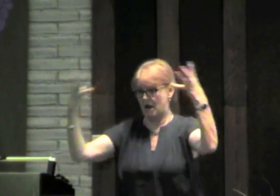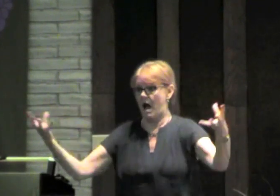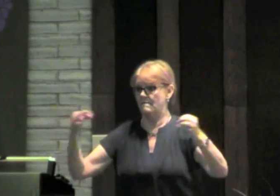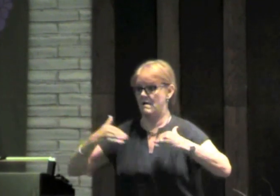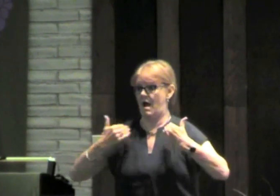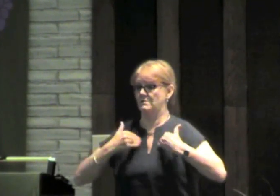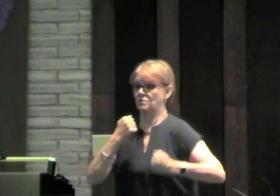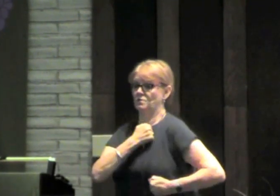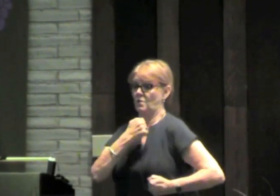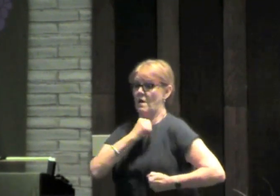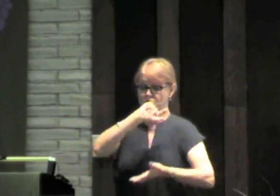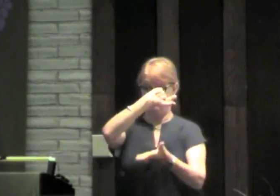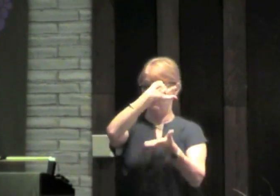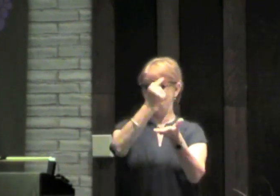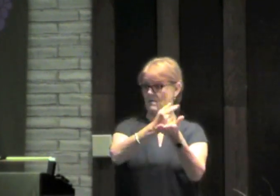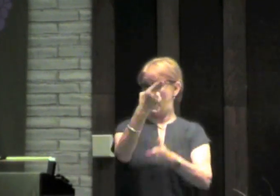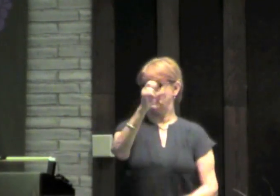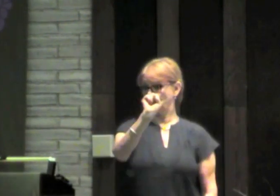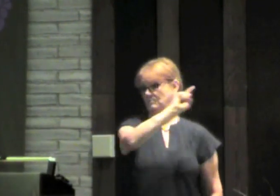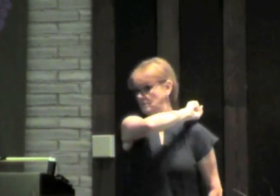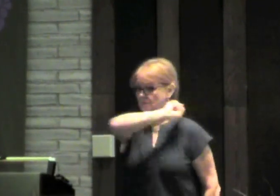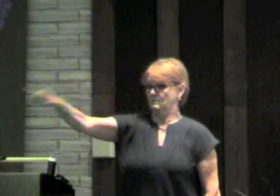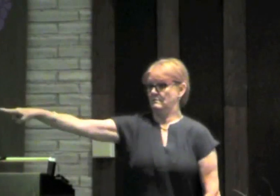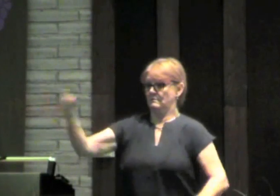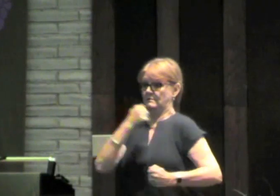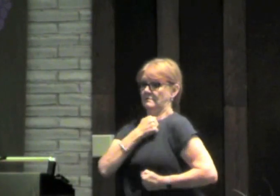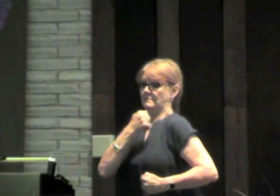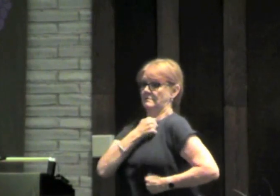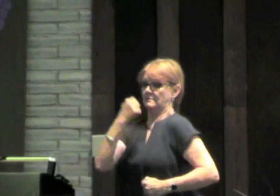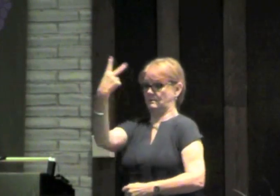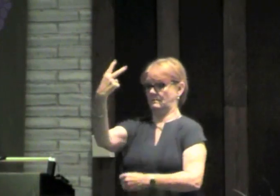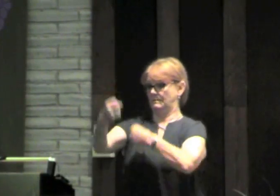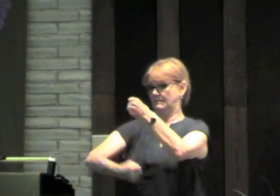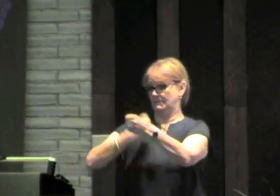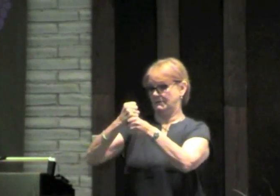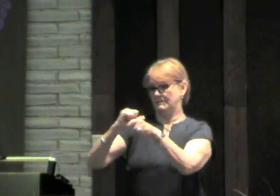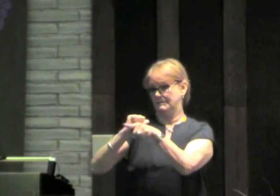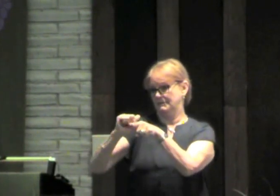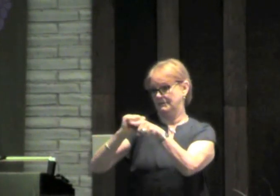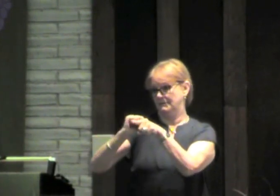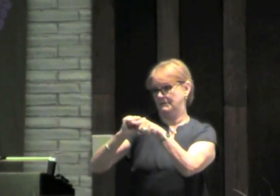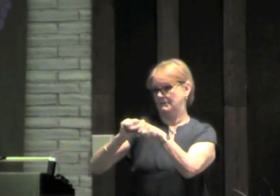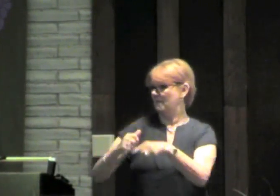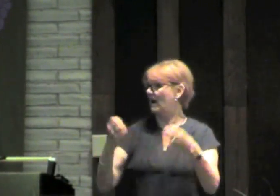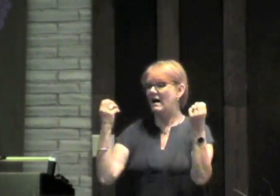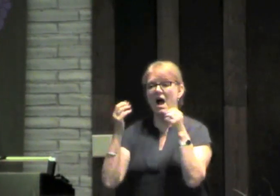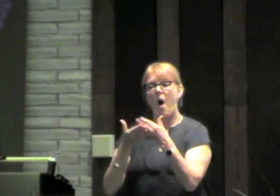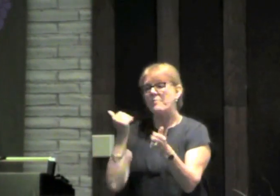We saw a lot of young shoulders who had just graduated from high school and go straight into the armory for 2